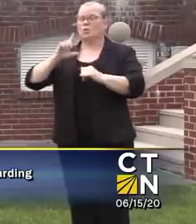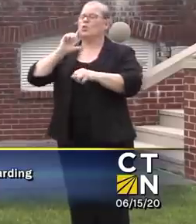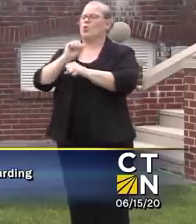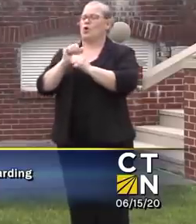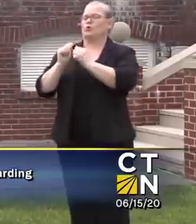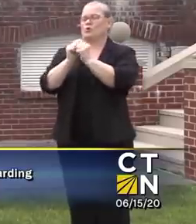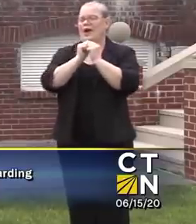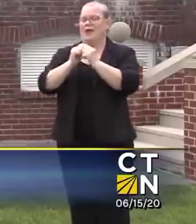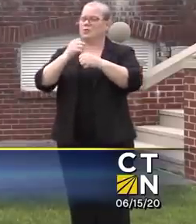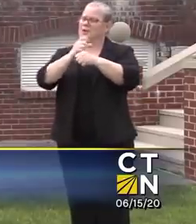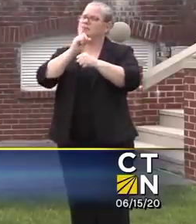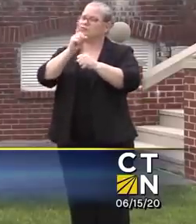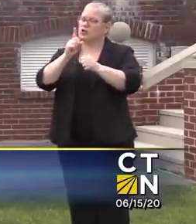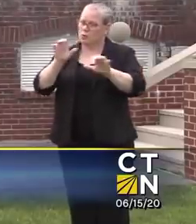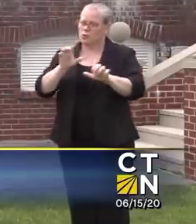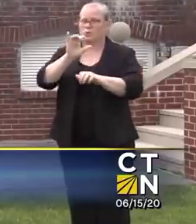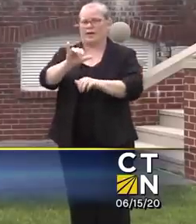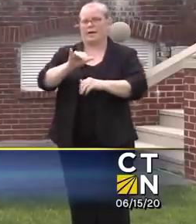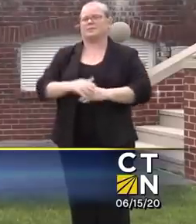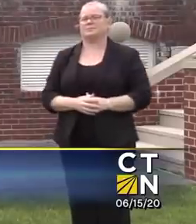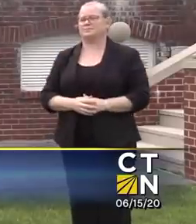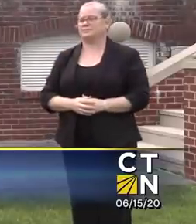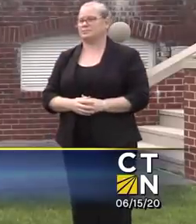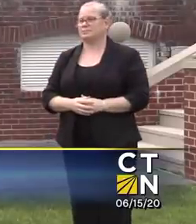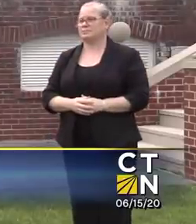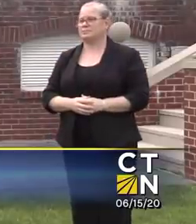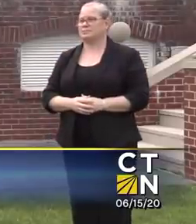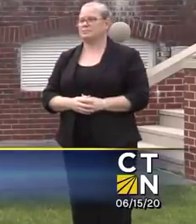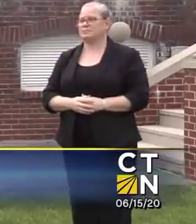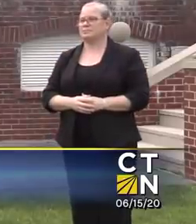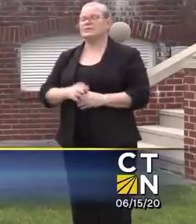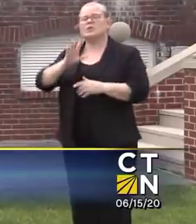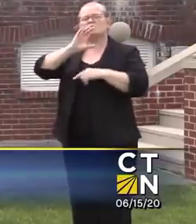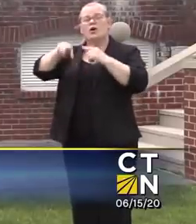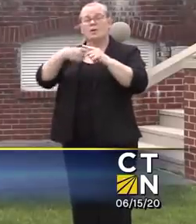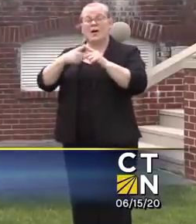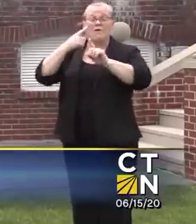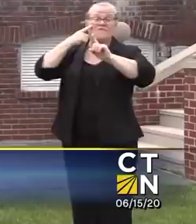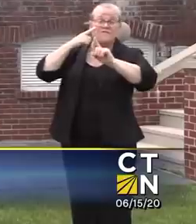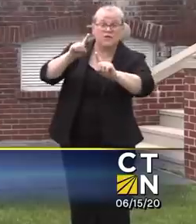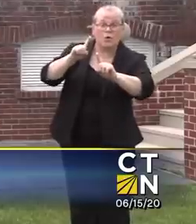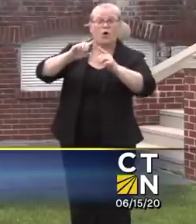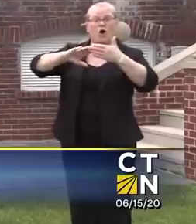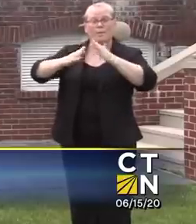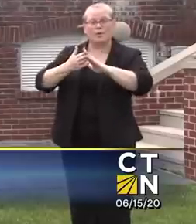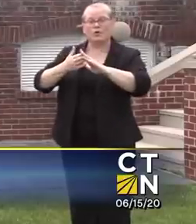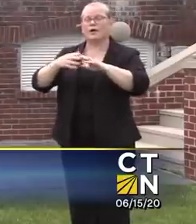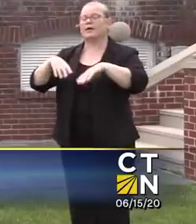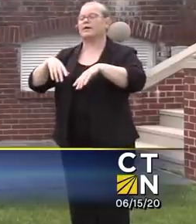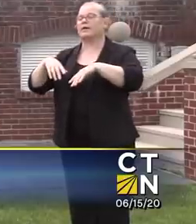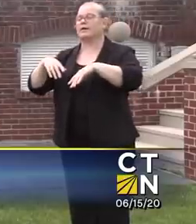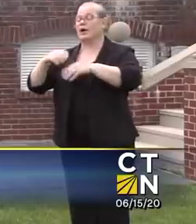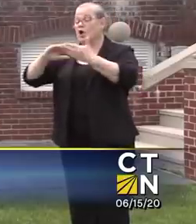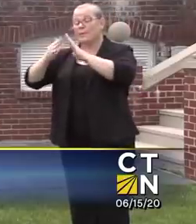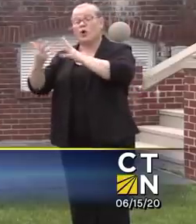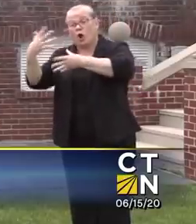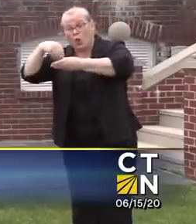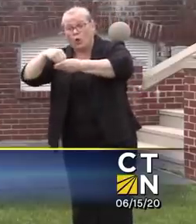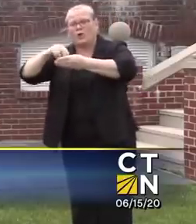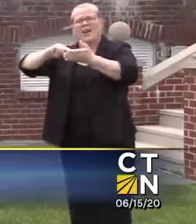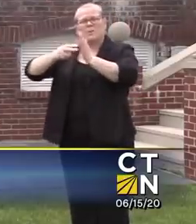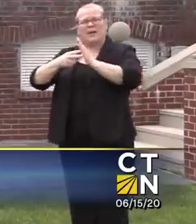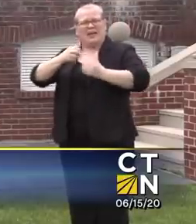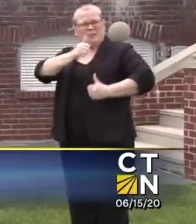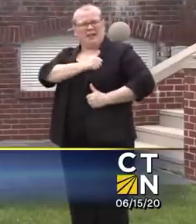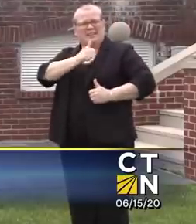And when we say of, by, and for the community, this goes without saying. This is not some military-style response. We don't need all